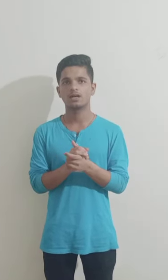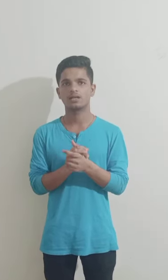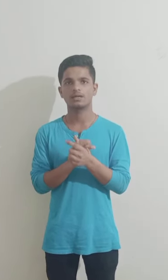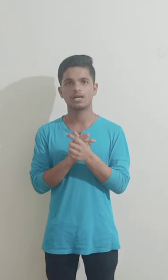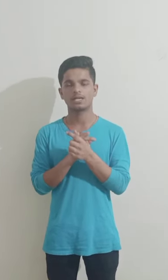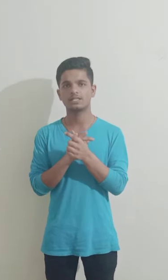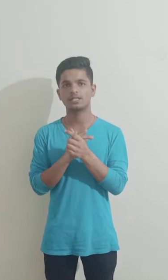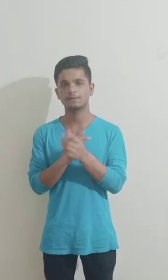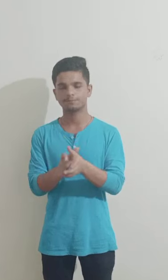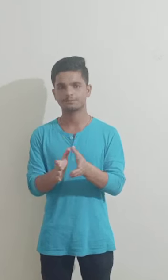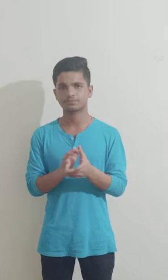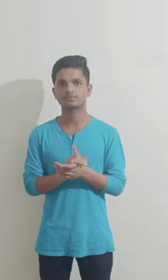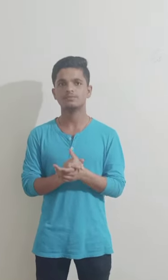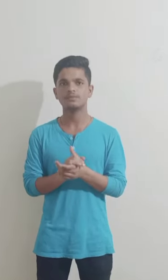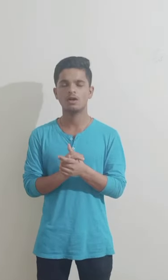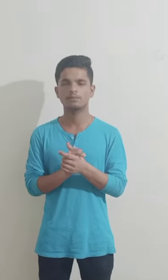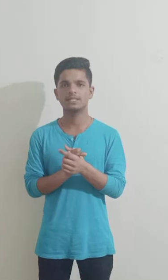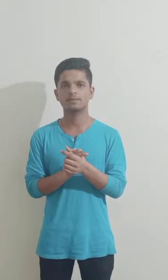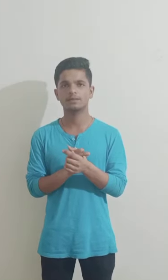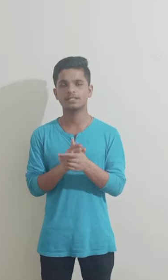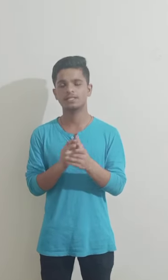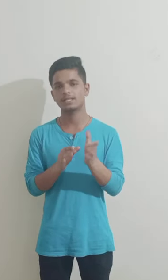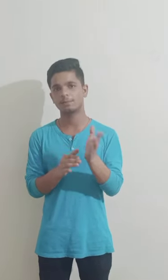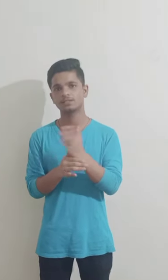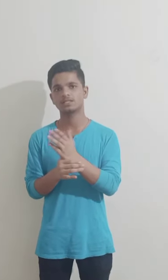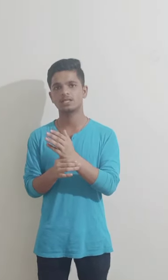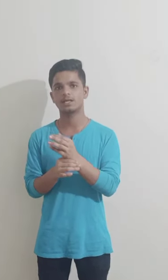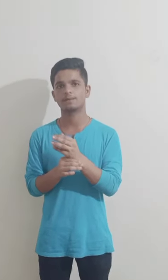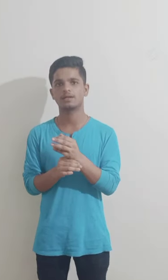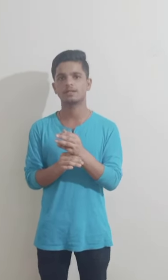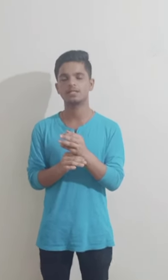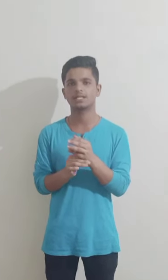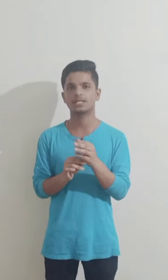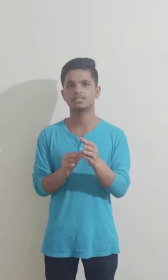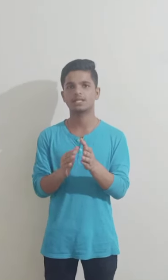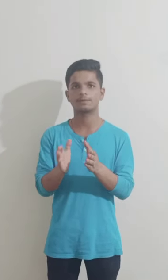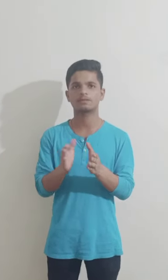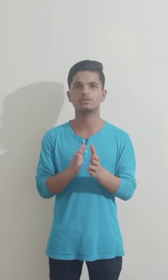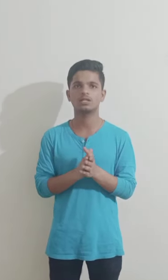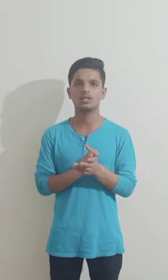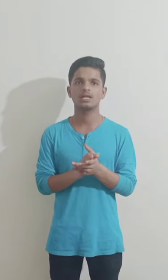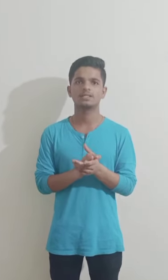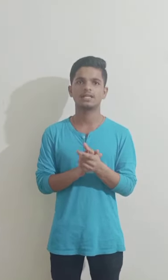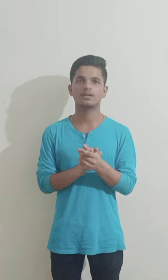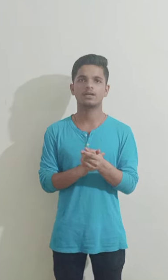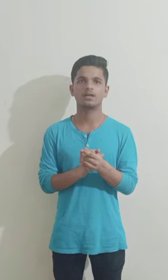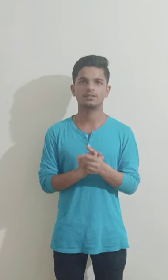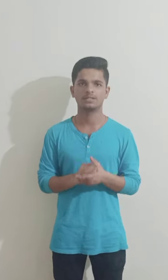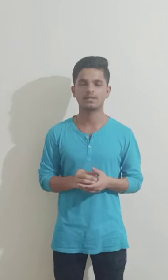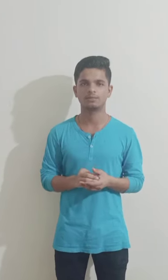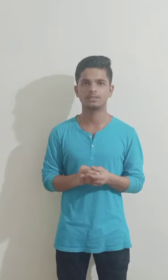another object but it it creates the reference it the that that object means